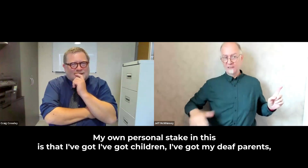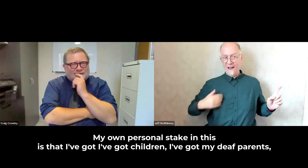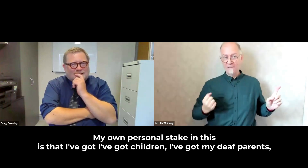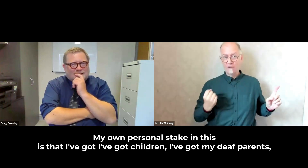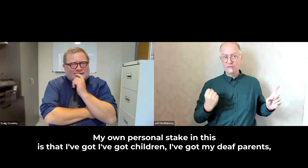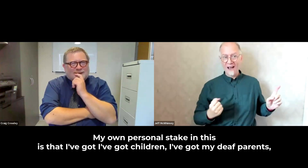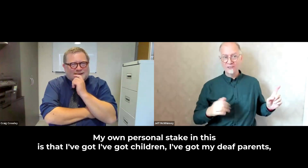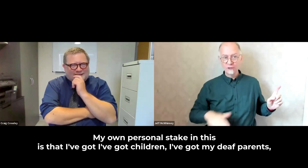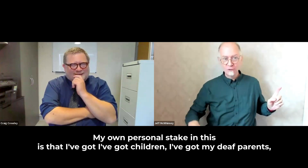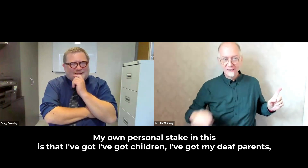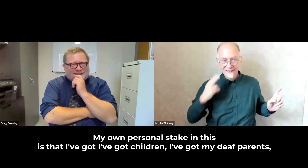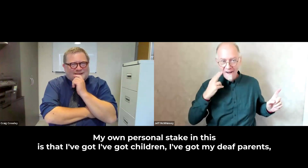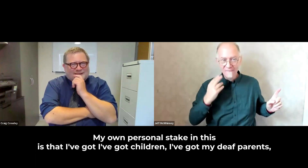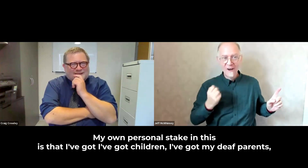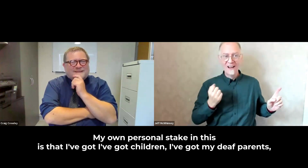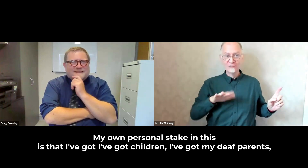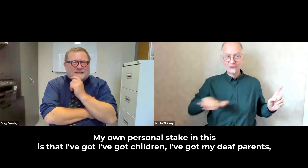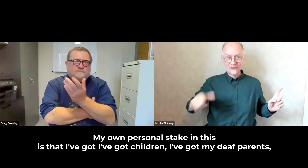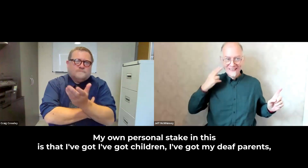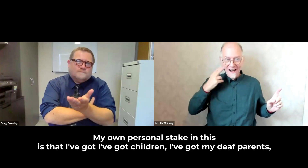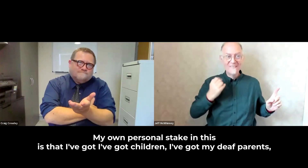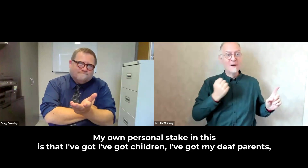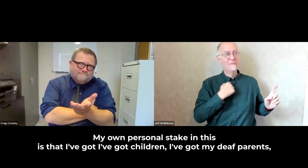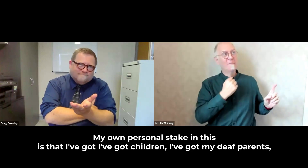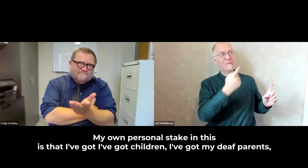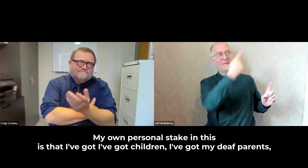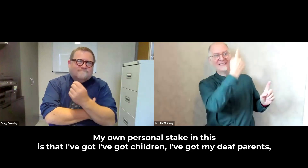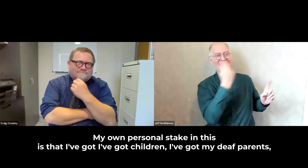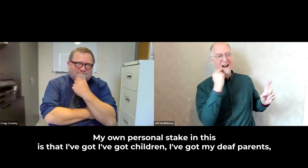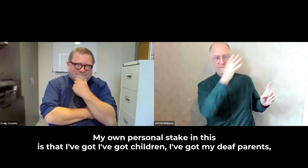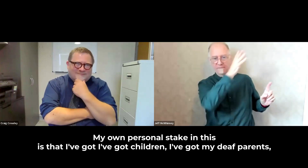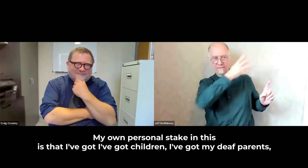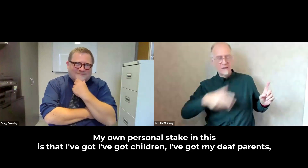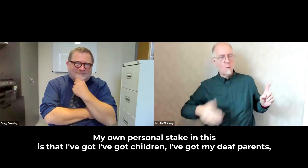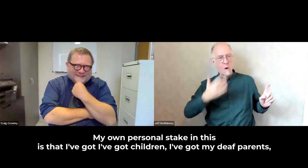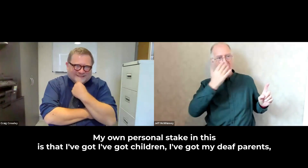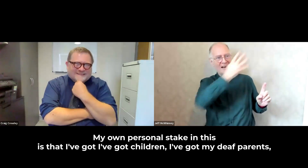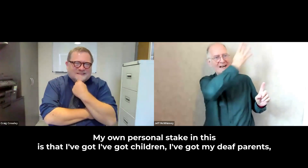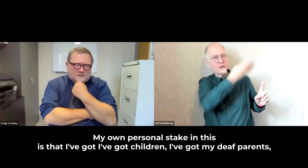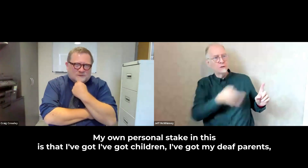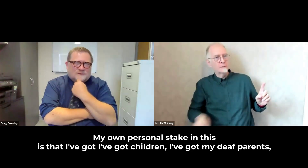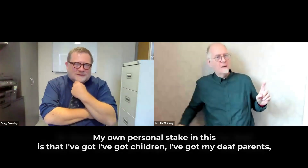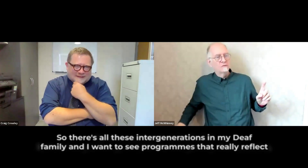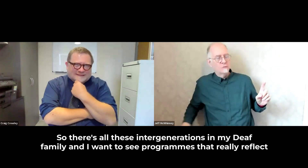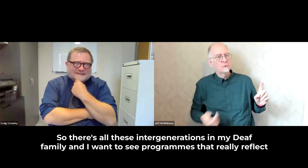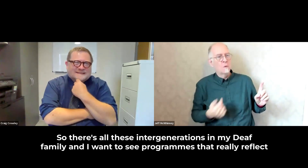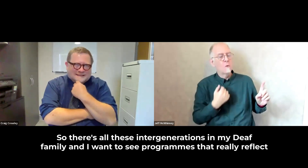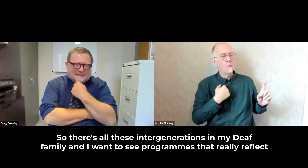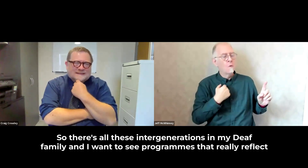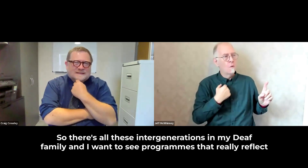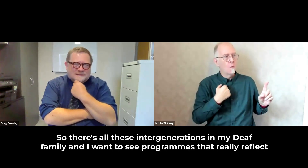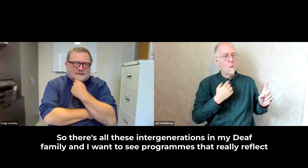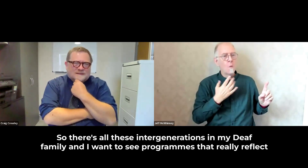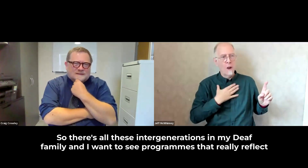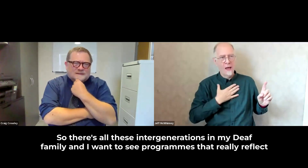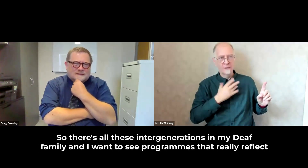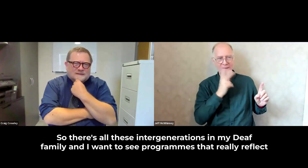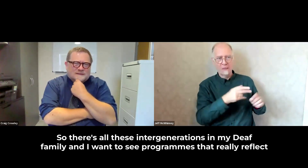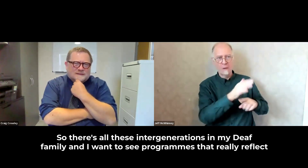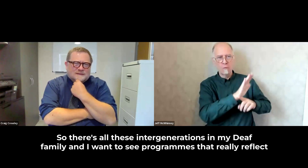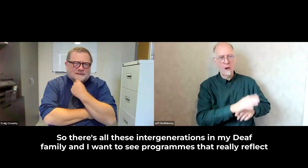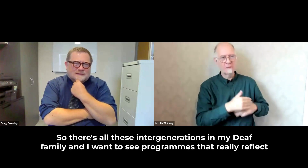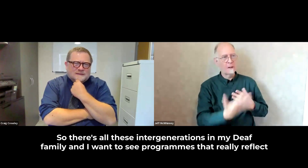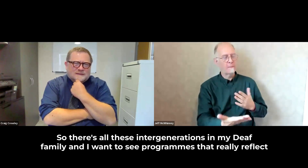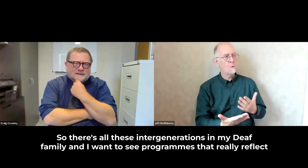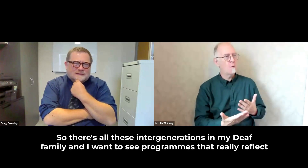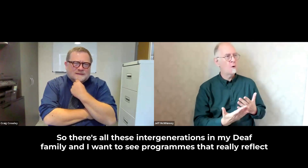My own personal stake in this is I've got children, I've got grandchildren, I've got my deaf parents. So there's all these intergenerations